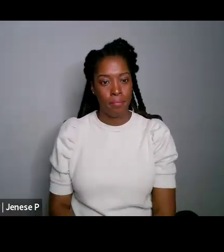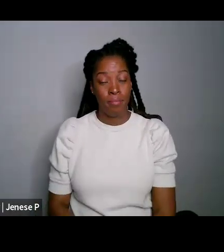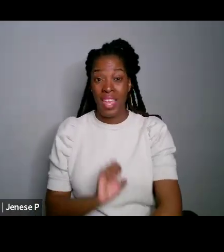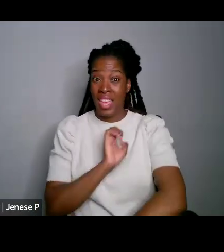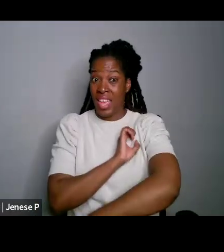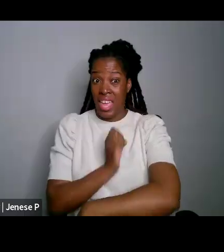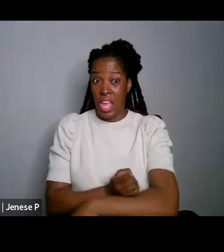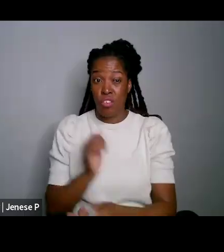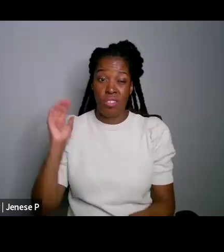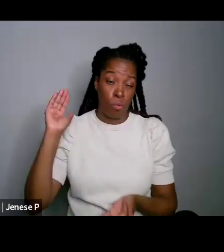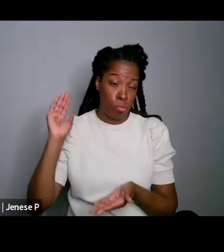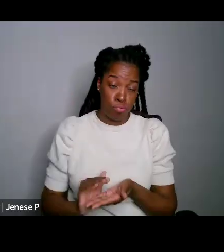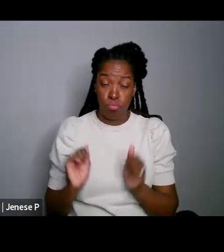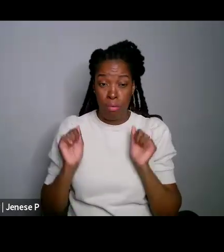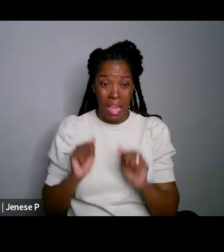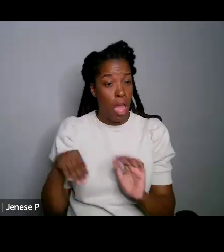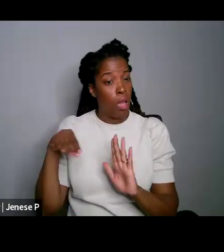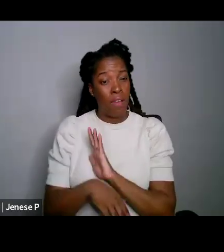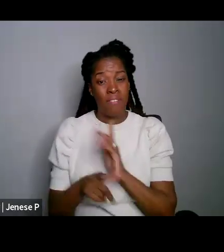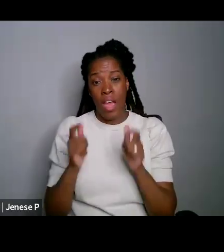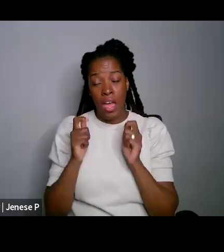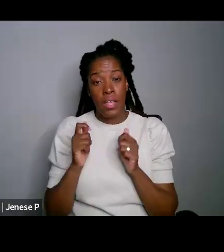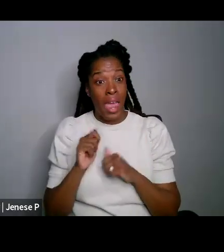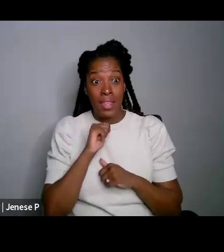doesn't refill just because you want it to.